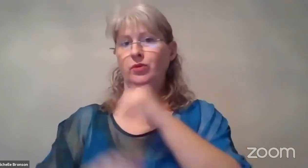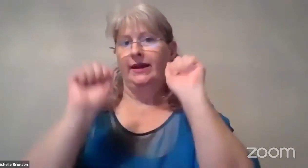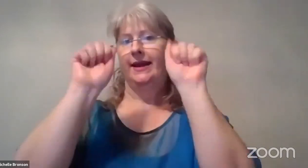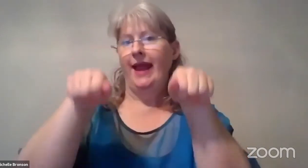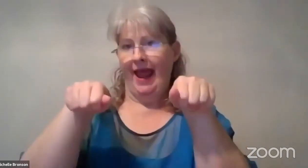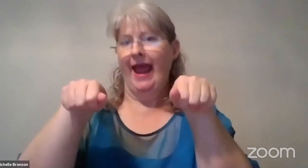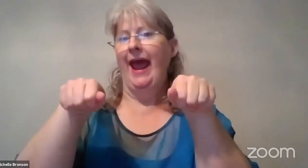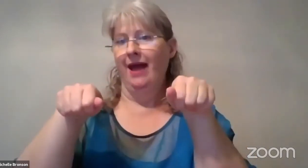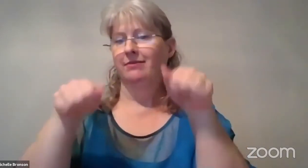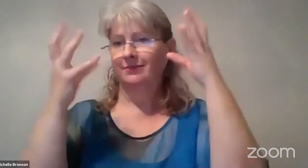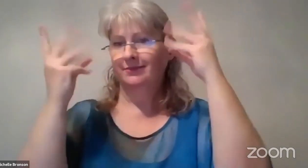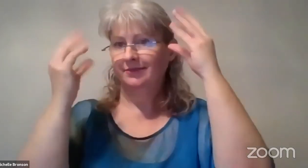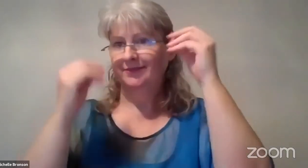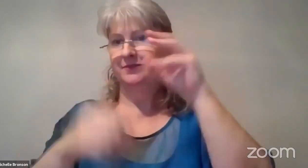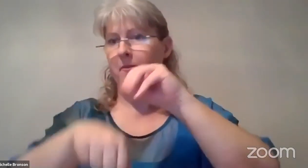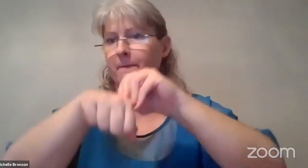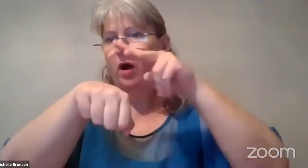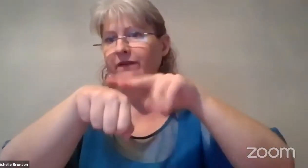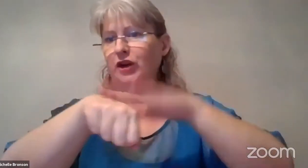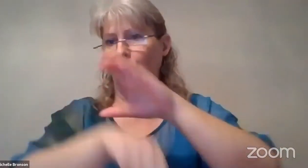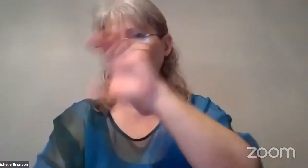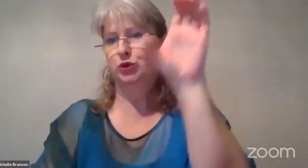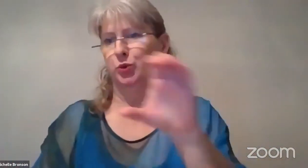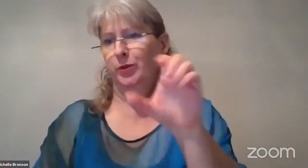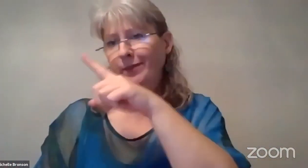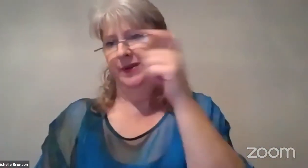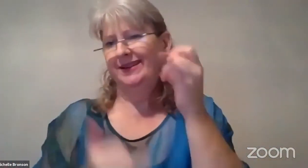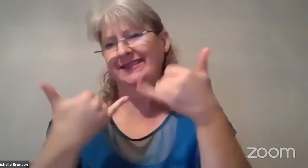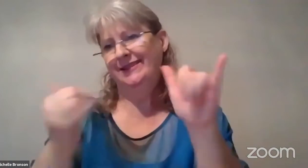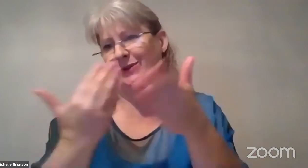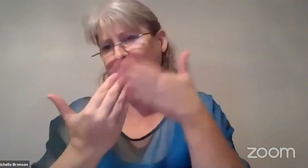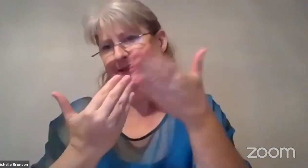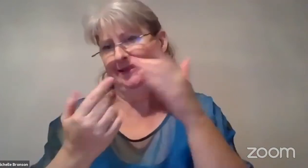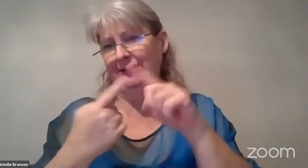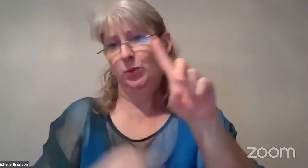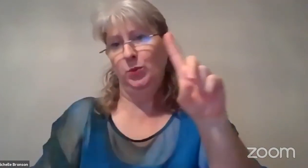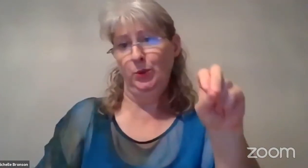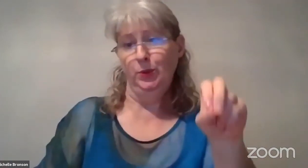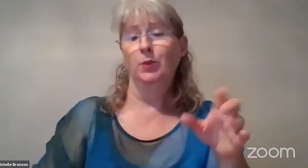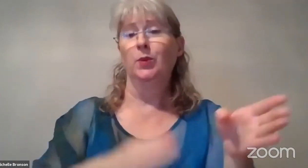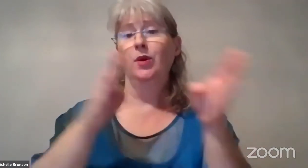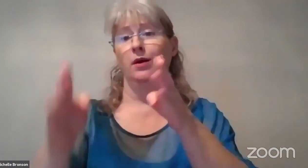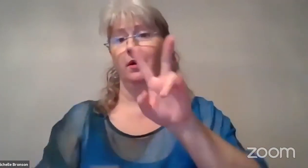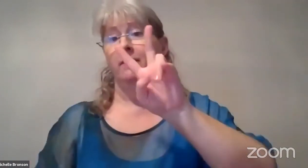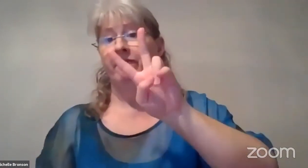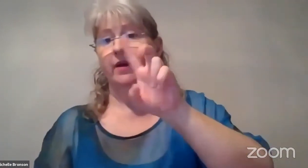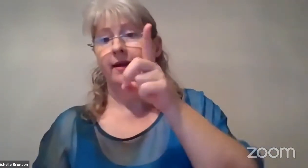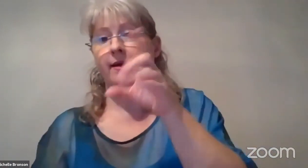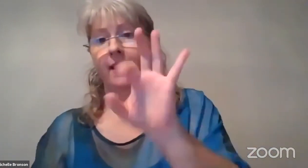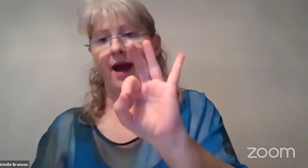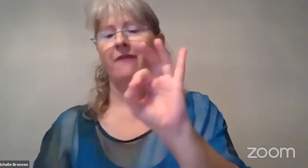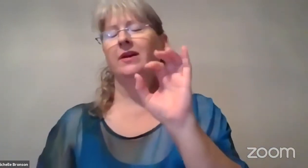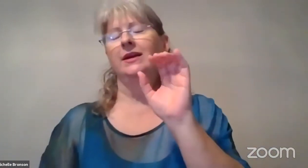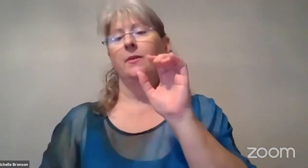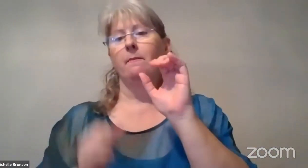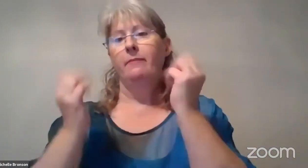And that is an idea. That is something we can certainly give consideration to run Martha's Vineyard through Zoom if